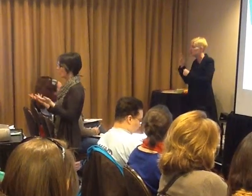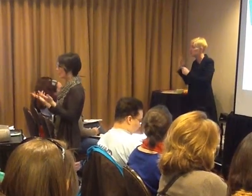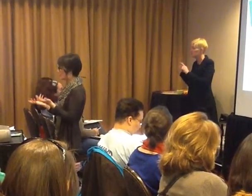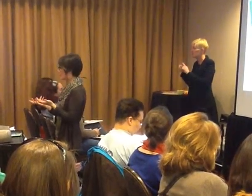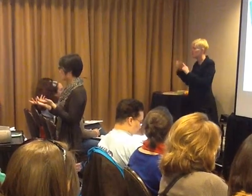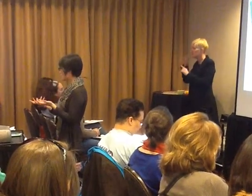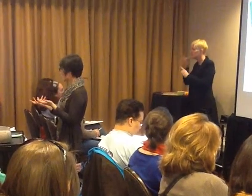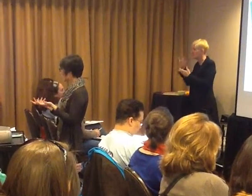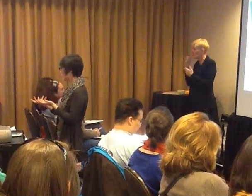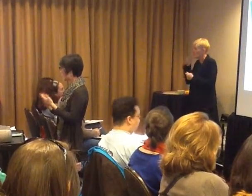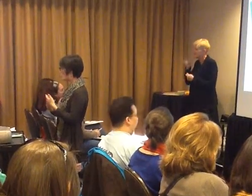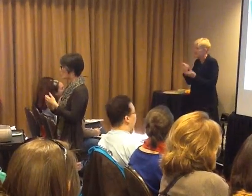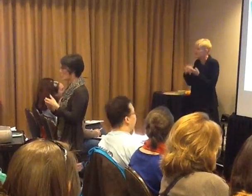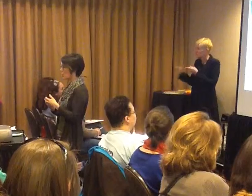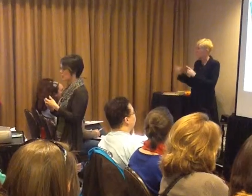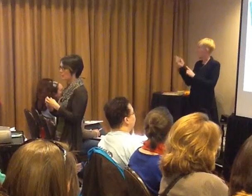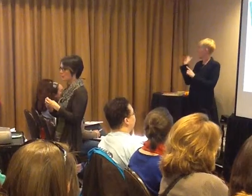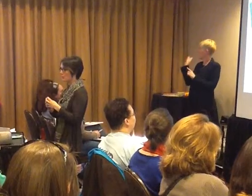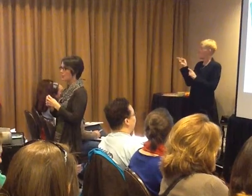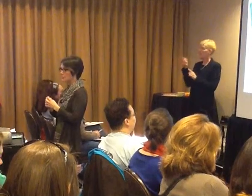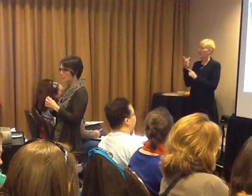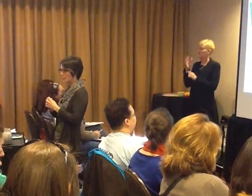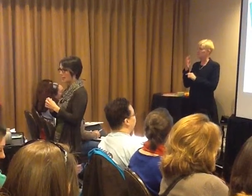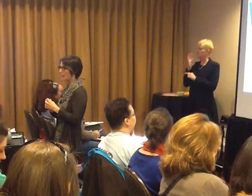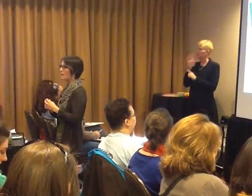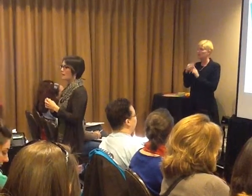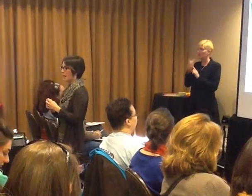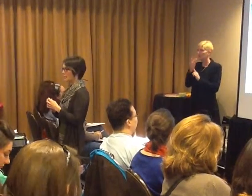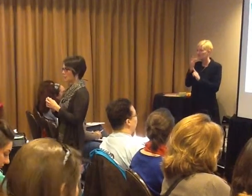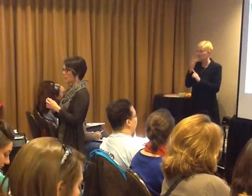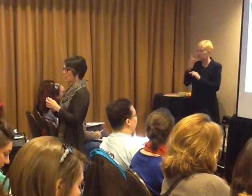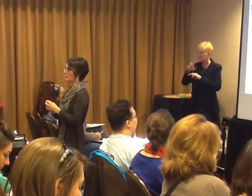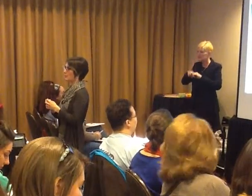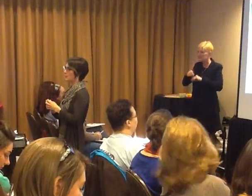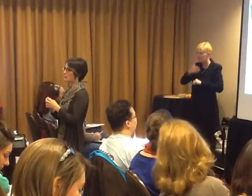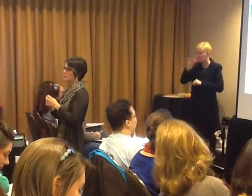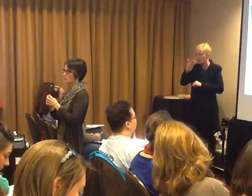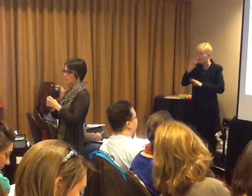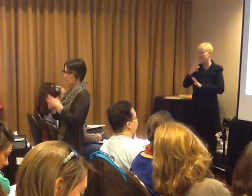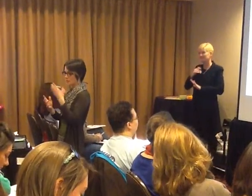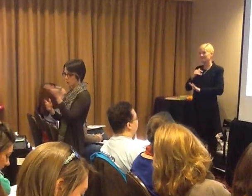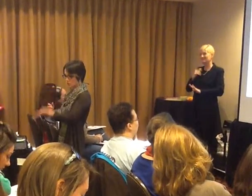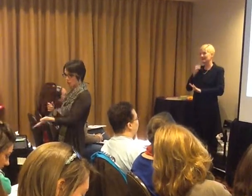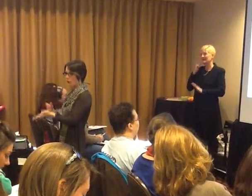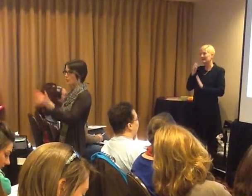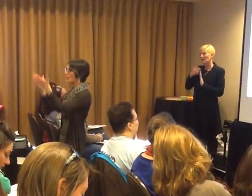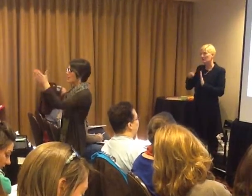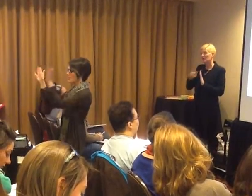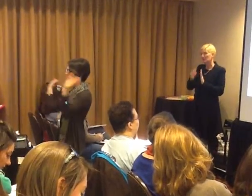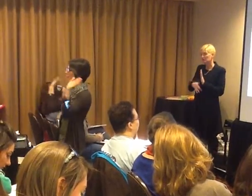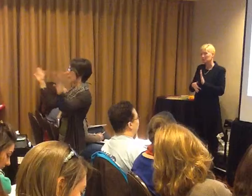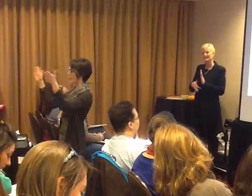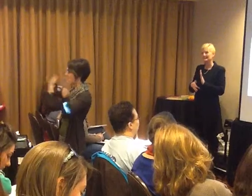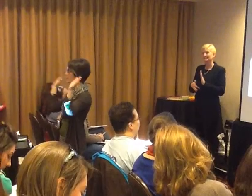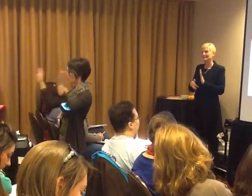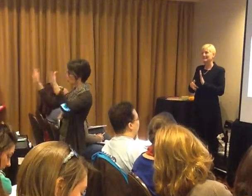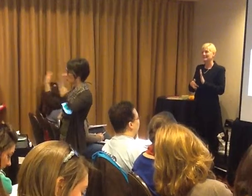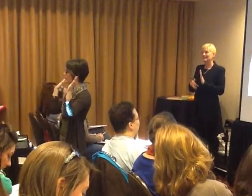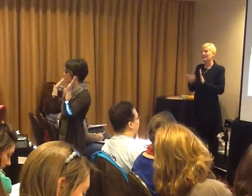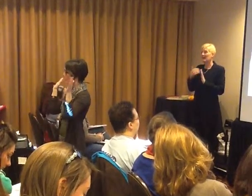So definitely something to think about when we talk about preferential seating, that deaf and hard of hearing students are shown to have